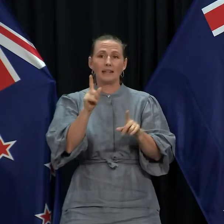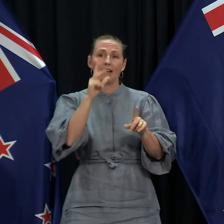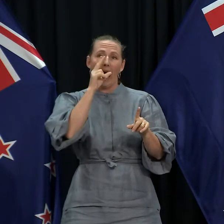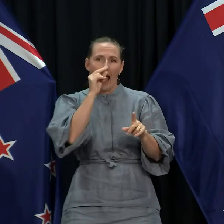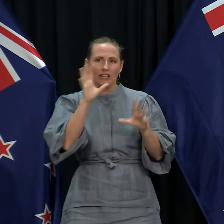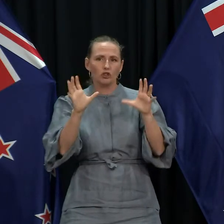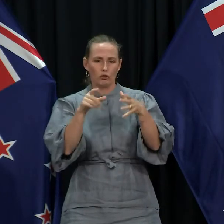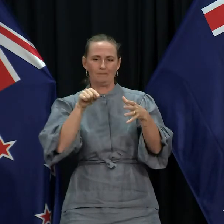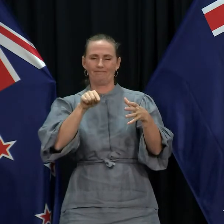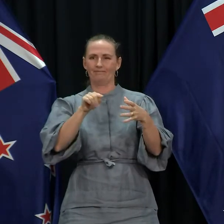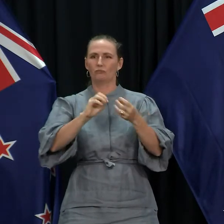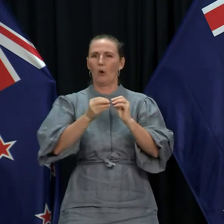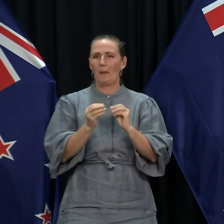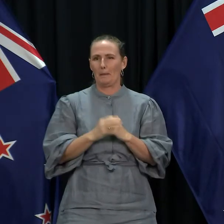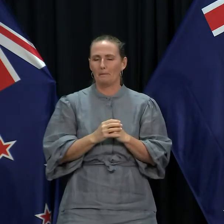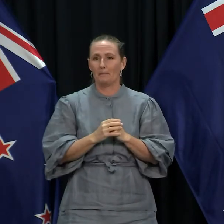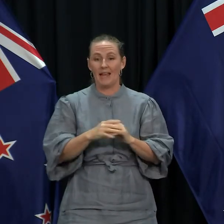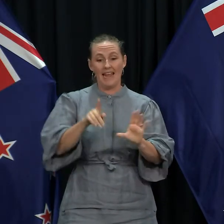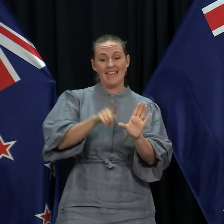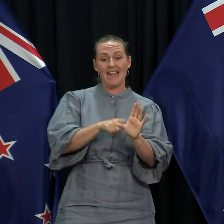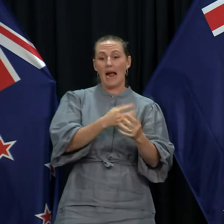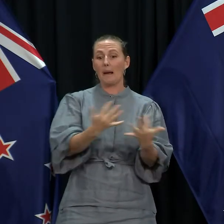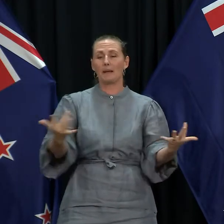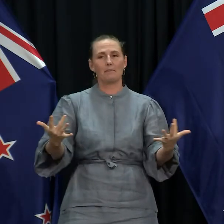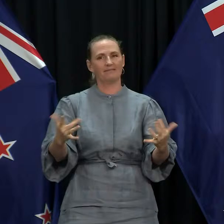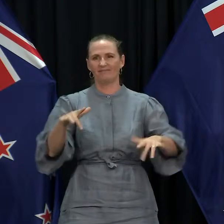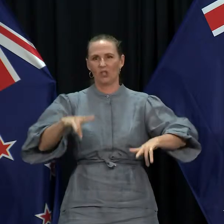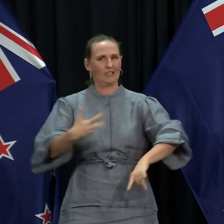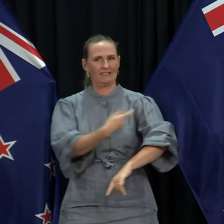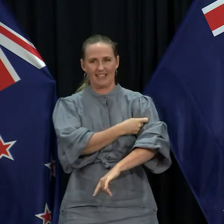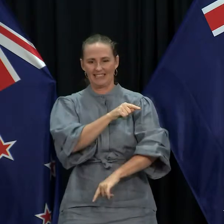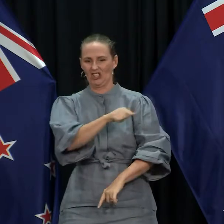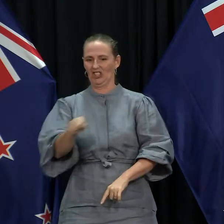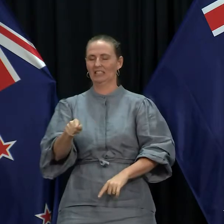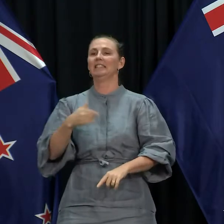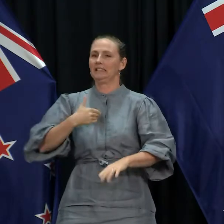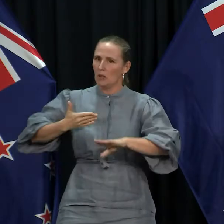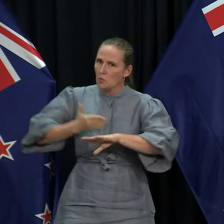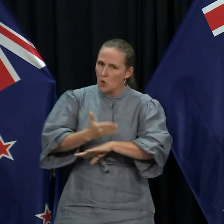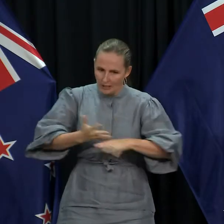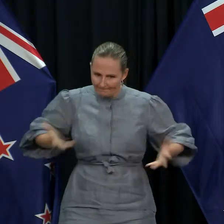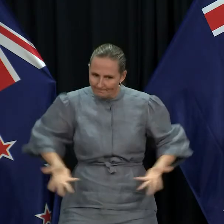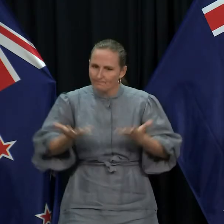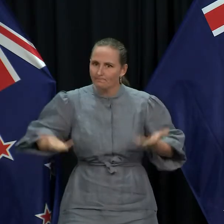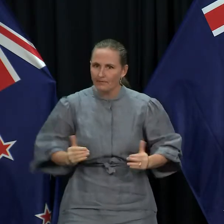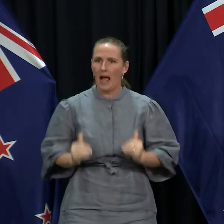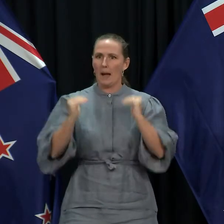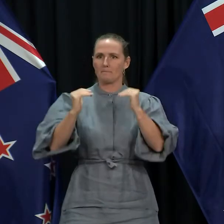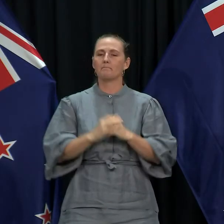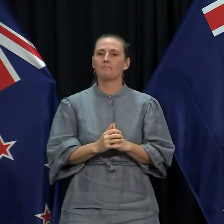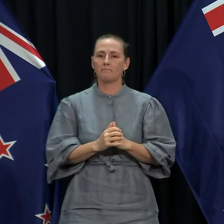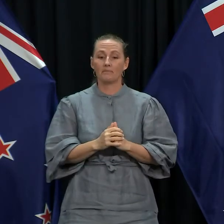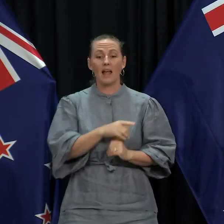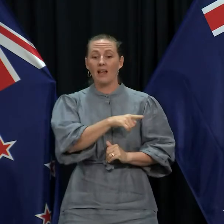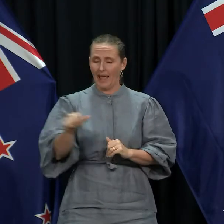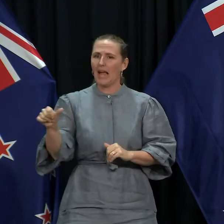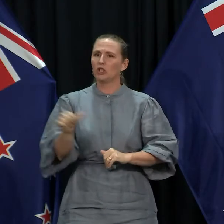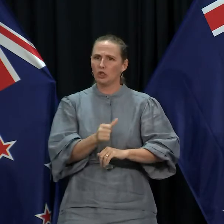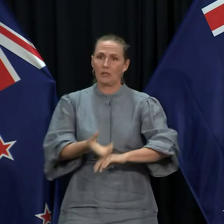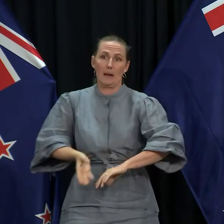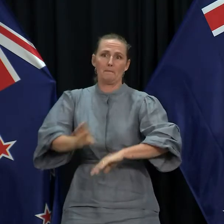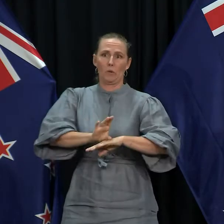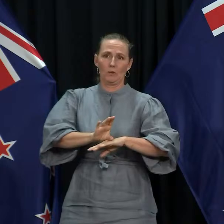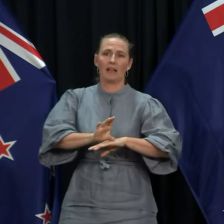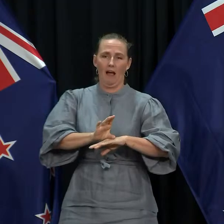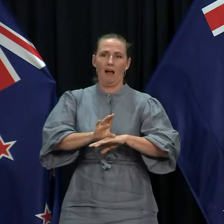age groups, where there's still work to do, and as the Prime Minister said, there is every reason why they should have that booster vaccination, if